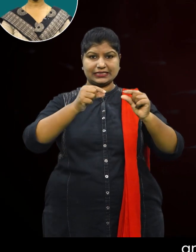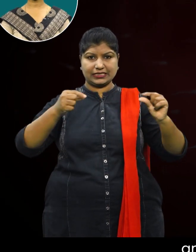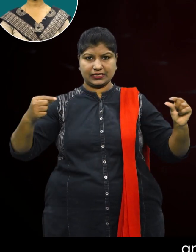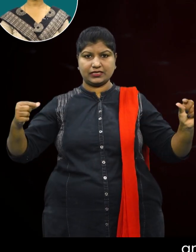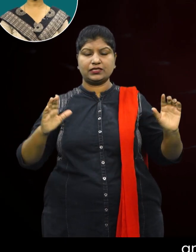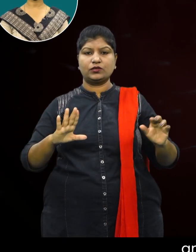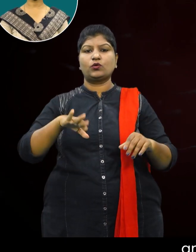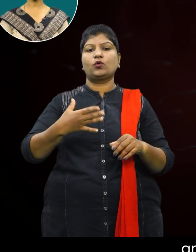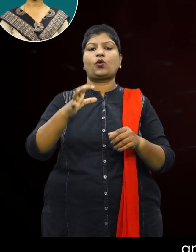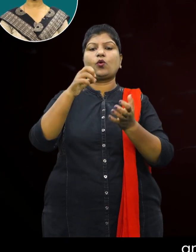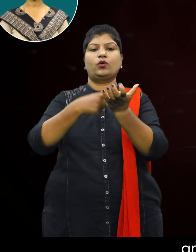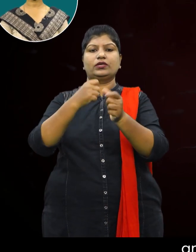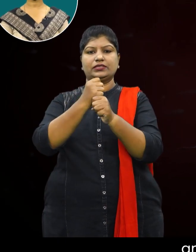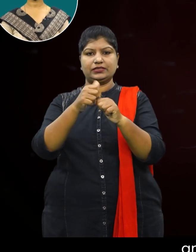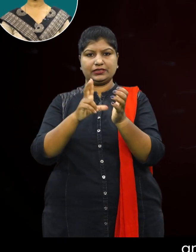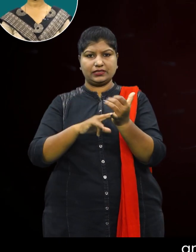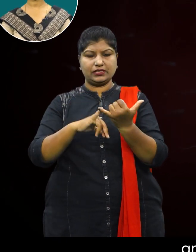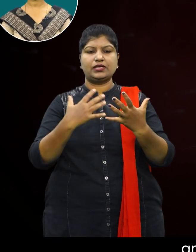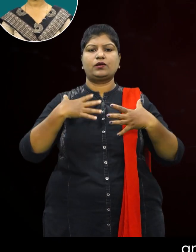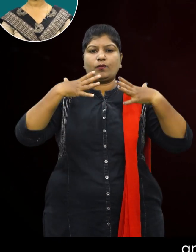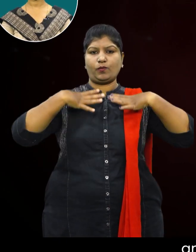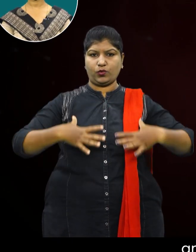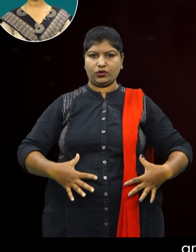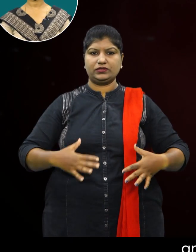and organs of the body.